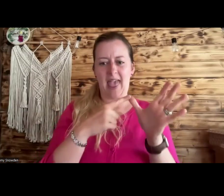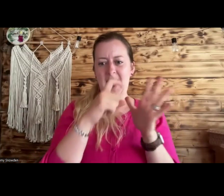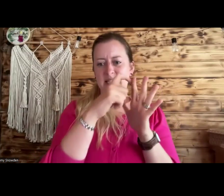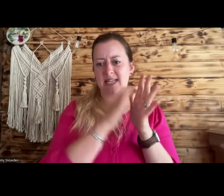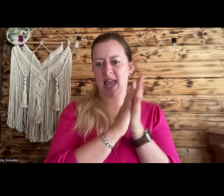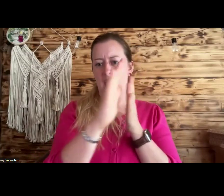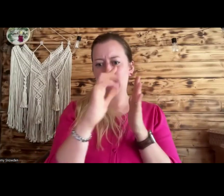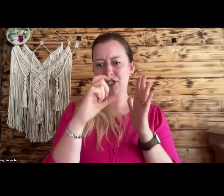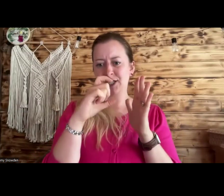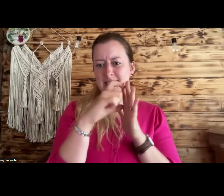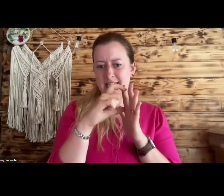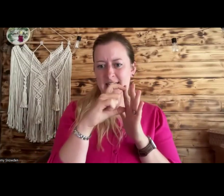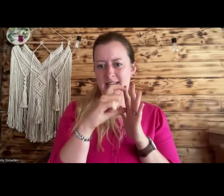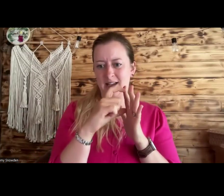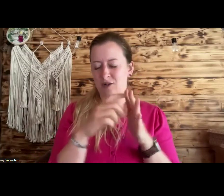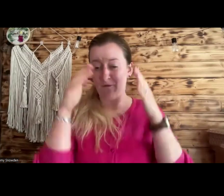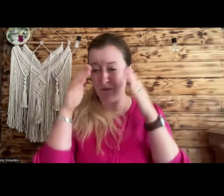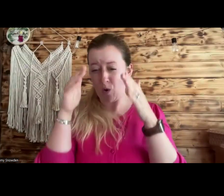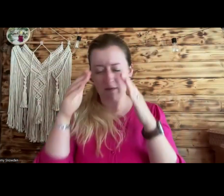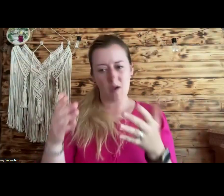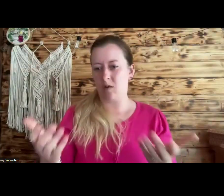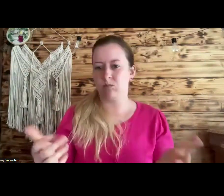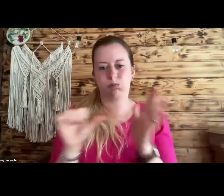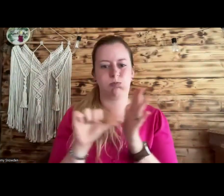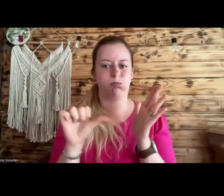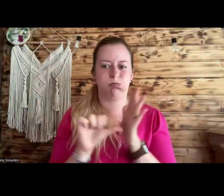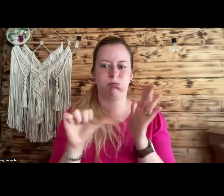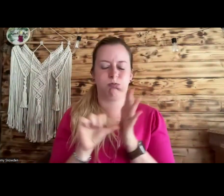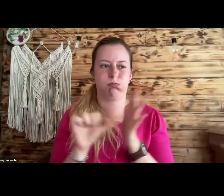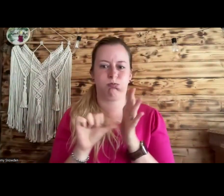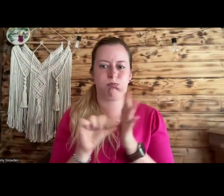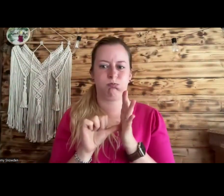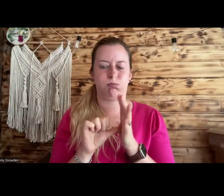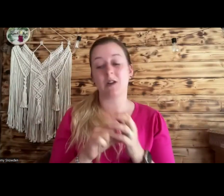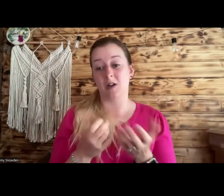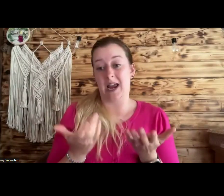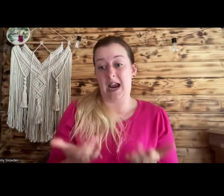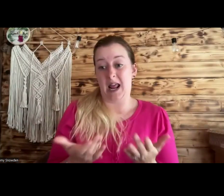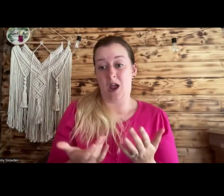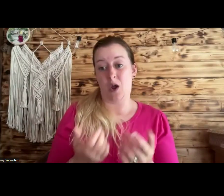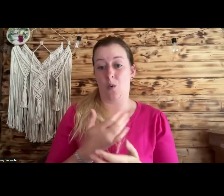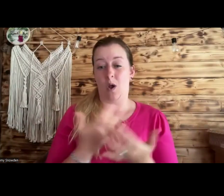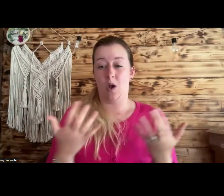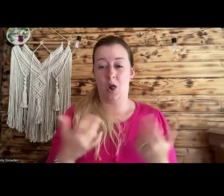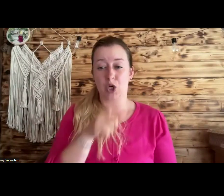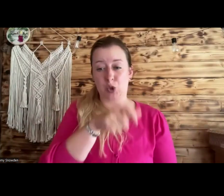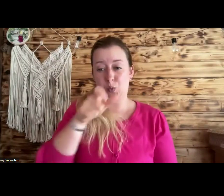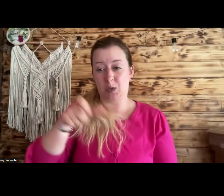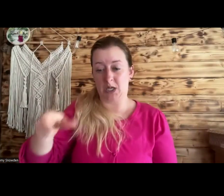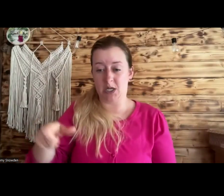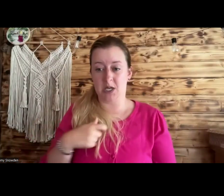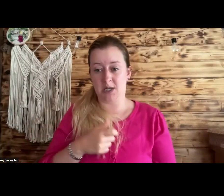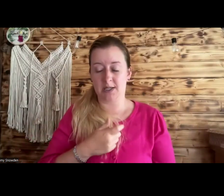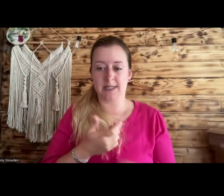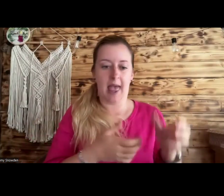at school and children, we have to focus perhaps on tests or exams, like at the moment many students are doing. As adults who run households,